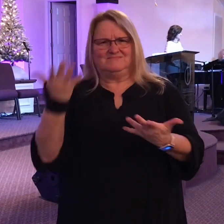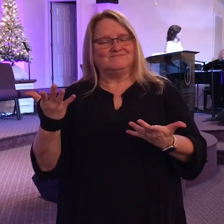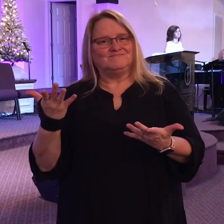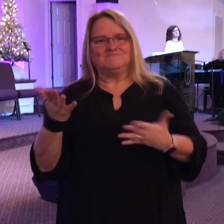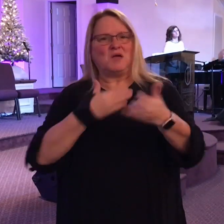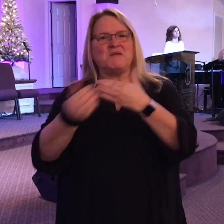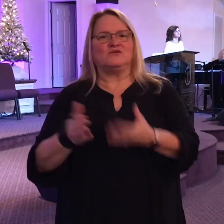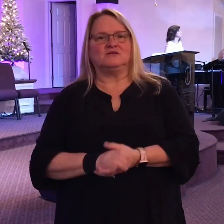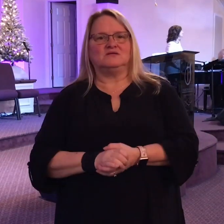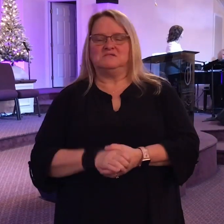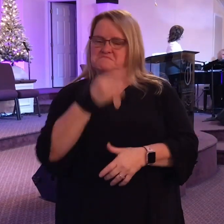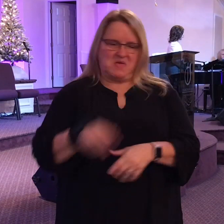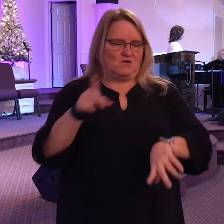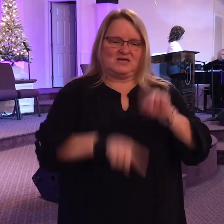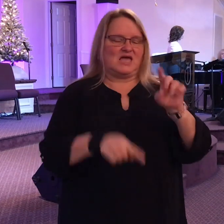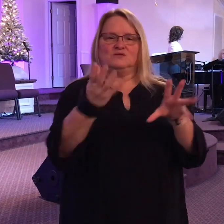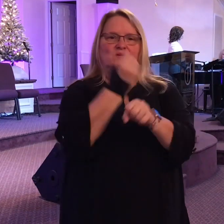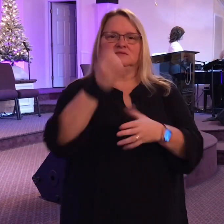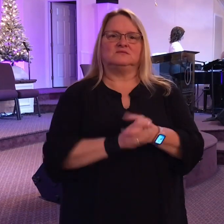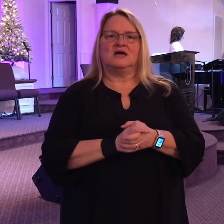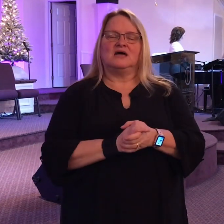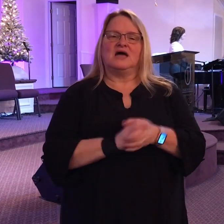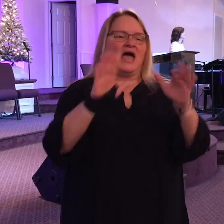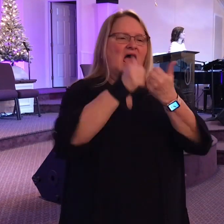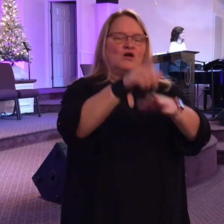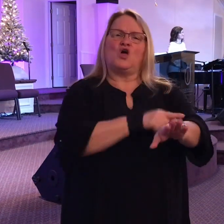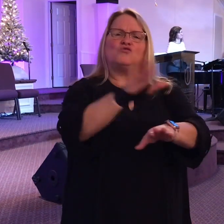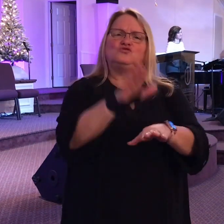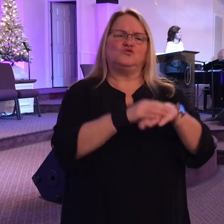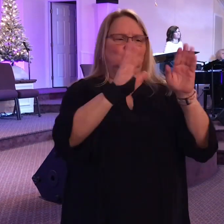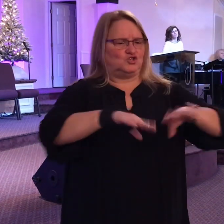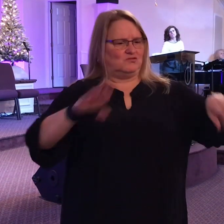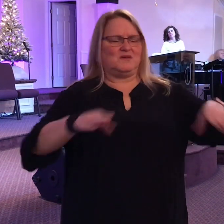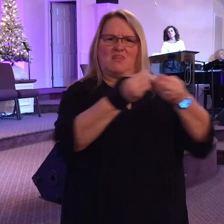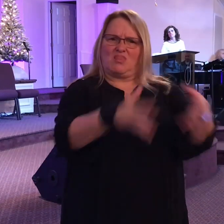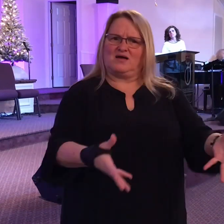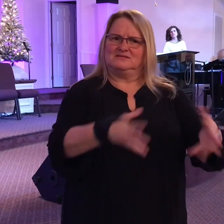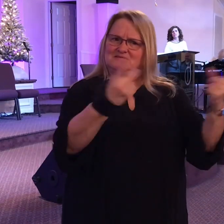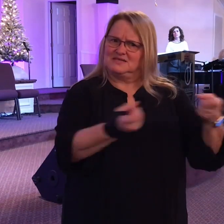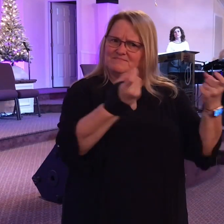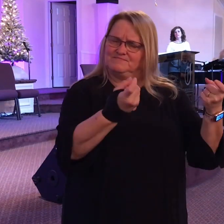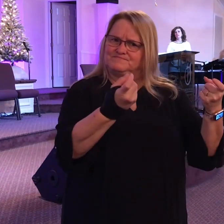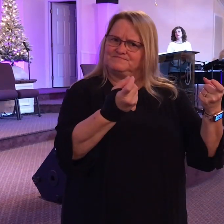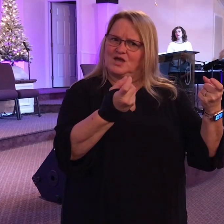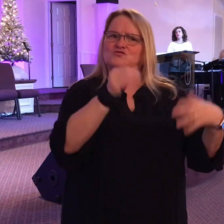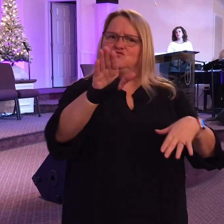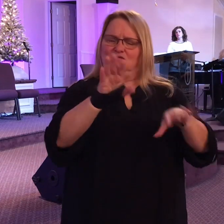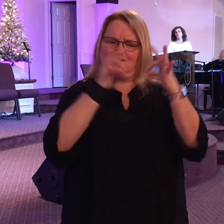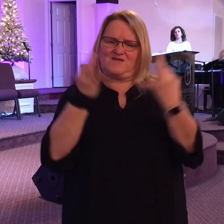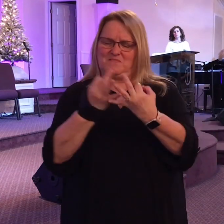How long's your kids been lost? Doesn't matter. Hell can't win. Amen. Come on. How long's that family been fractured? Don't matter. Hell